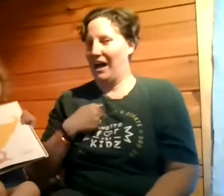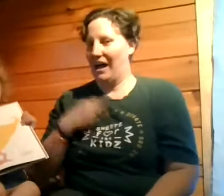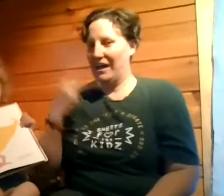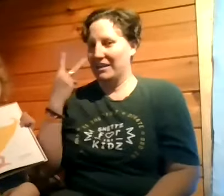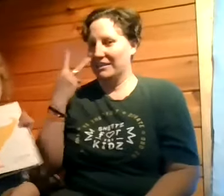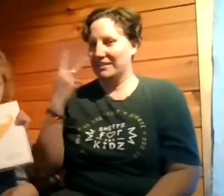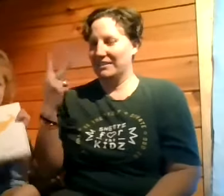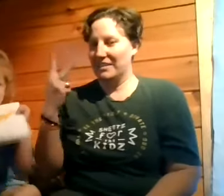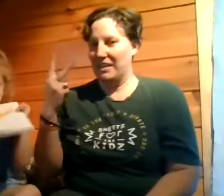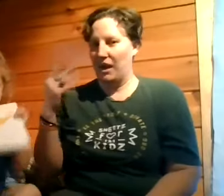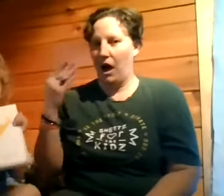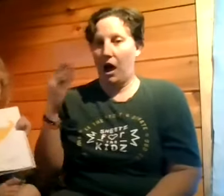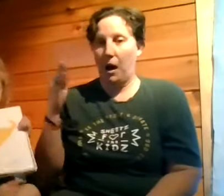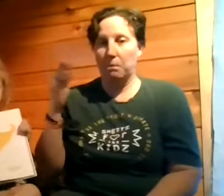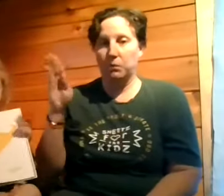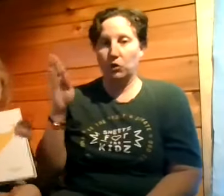I see a